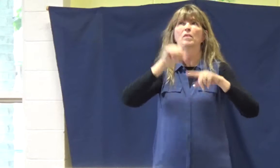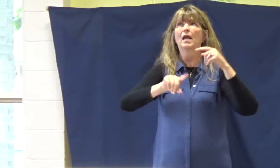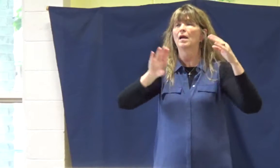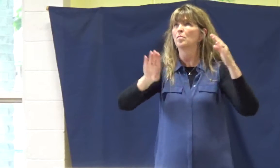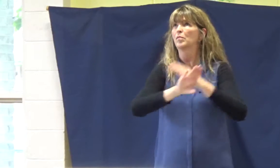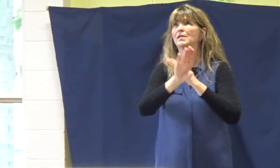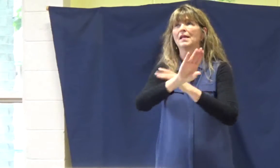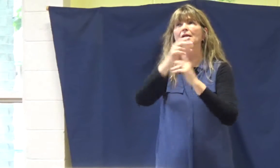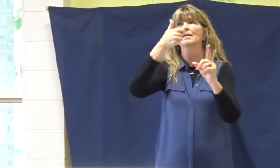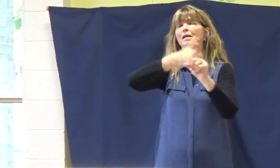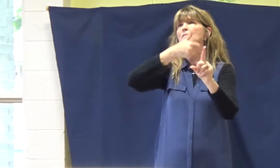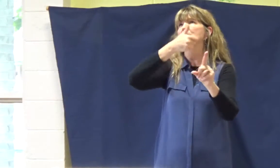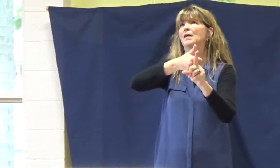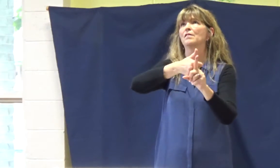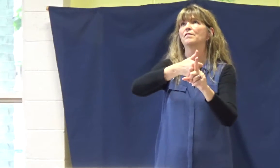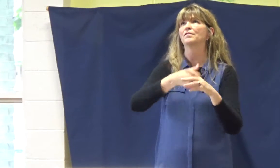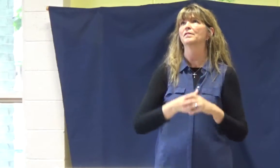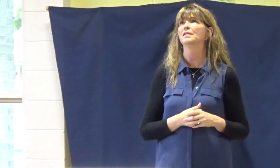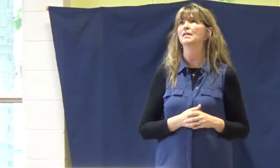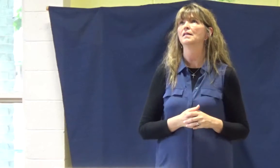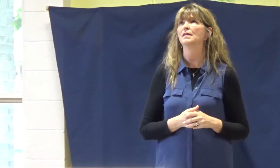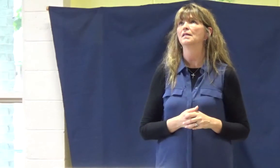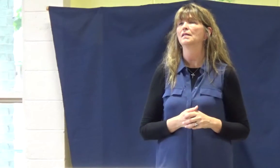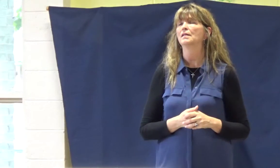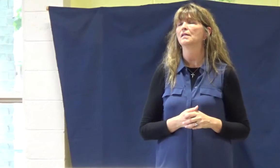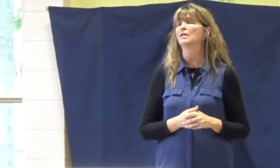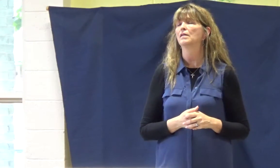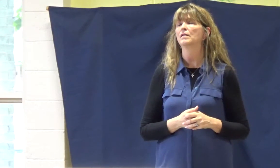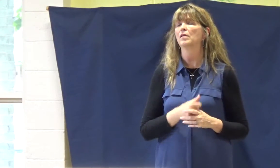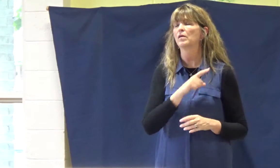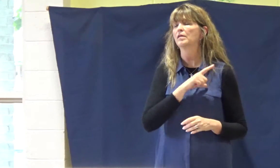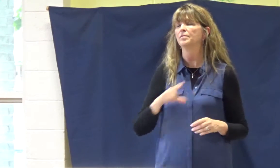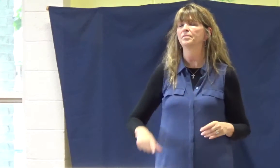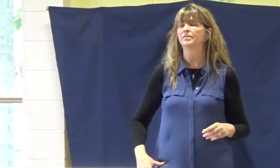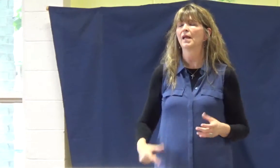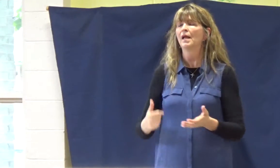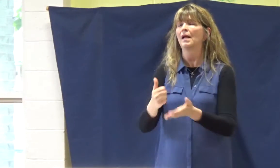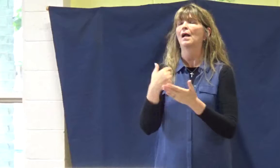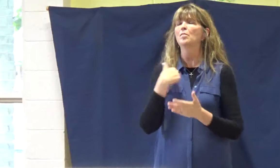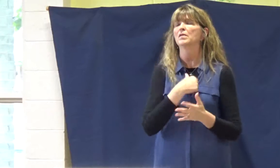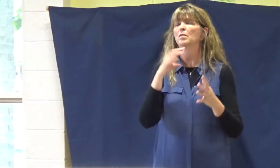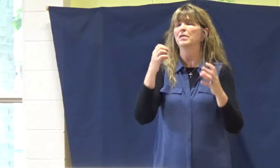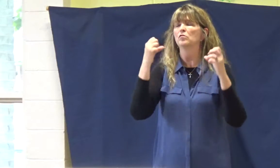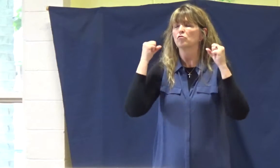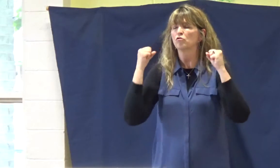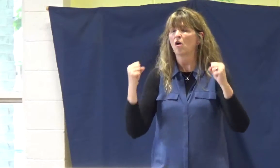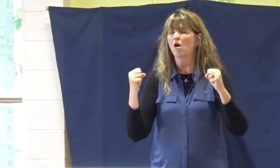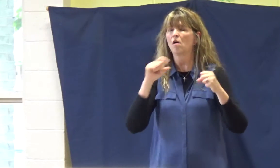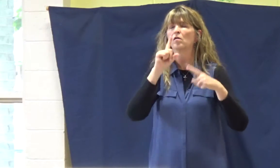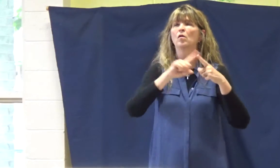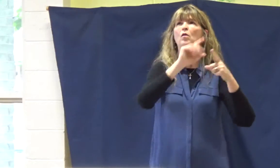to fight for those who can't fight for themselves, to protect those who cannot protect themselves.